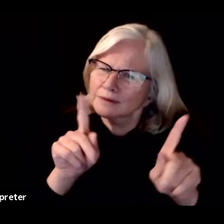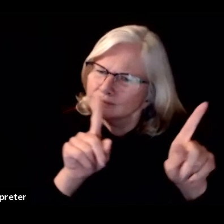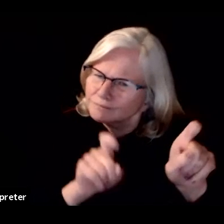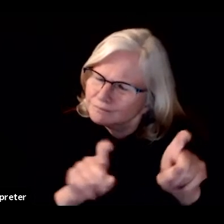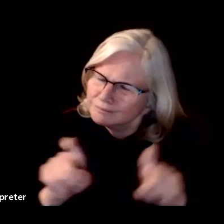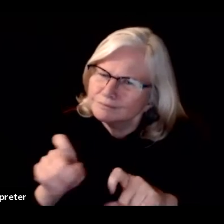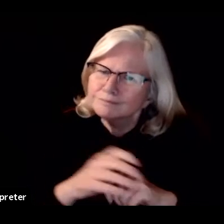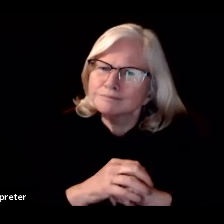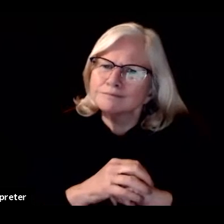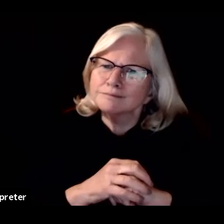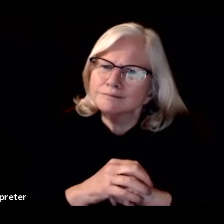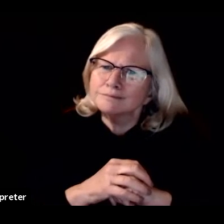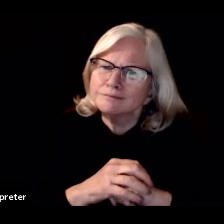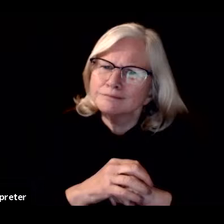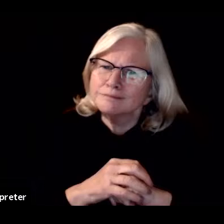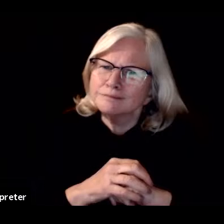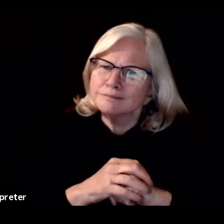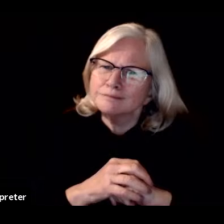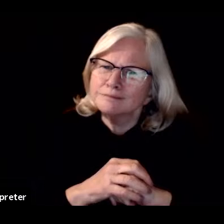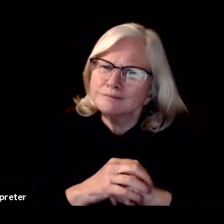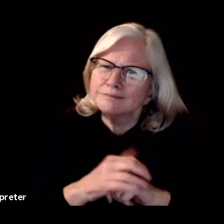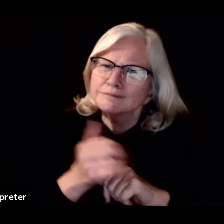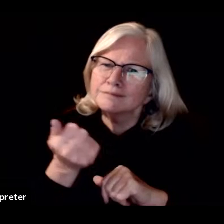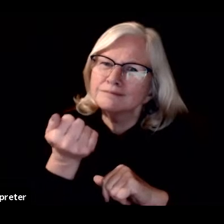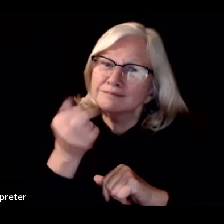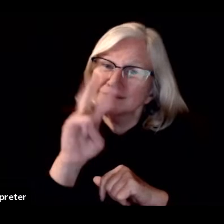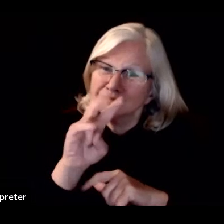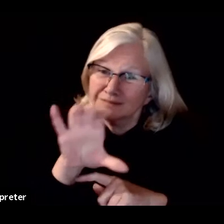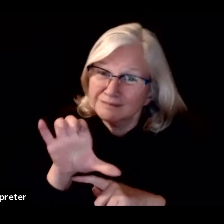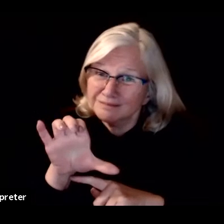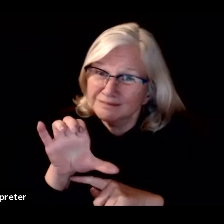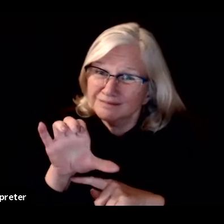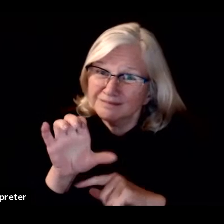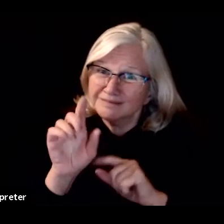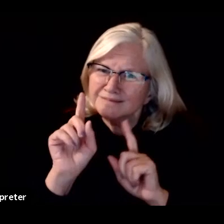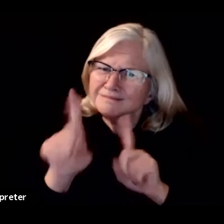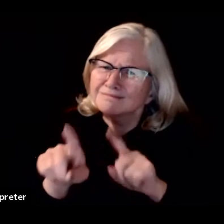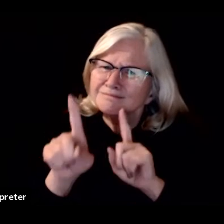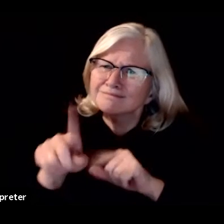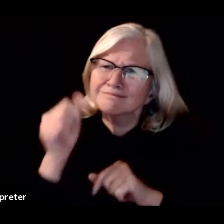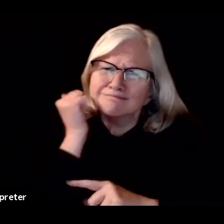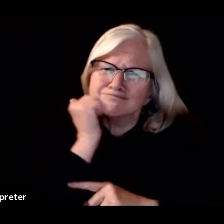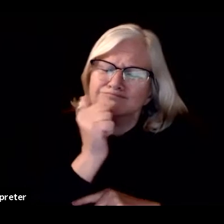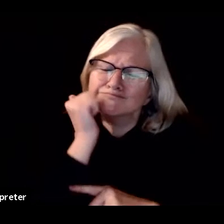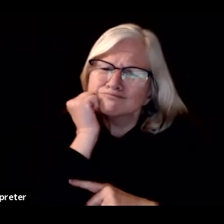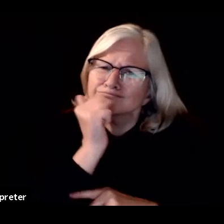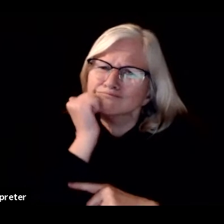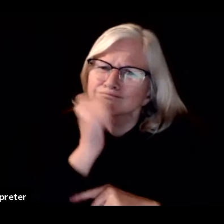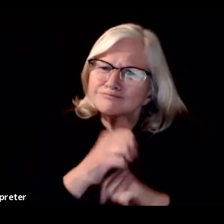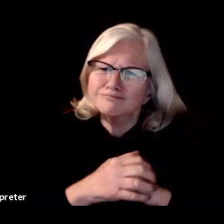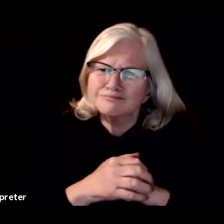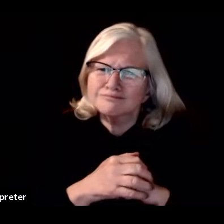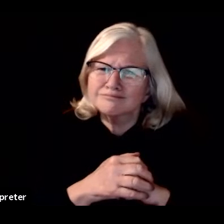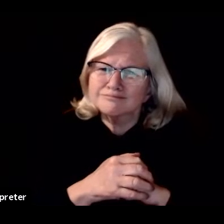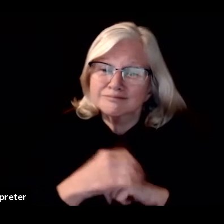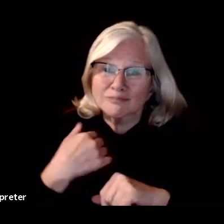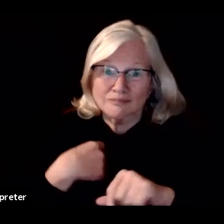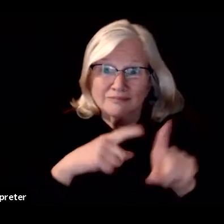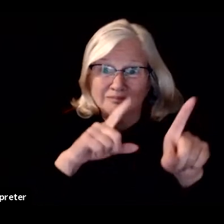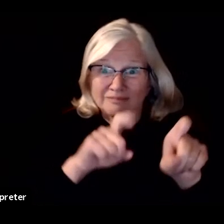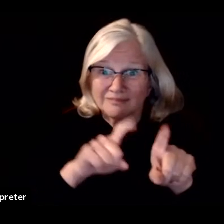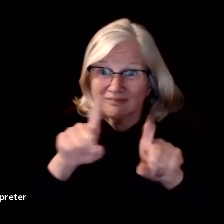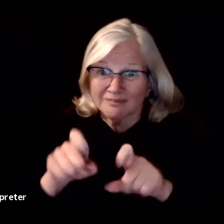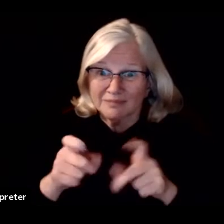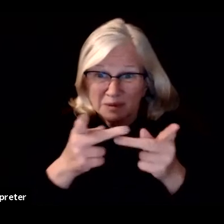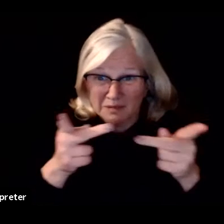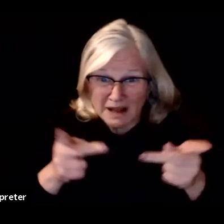Testing and, sadly, test positivity rates at these sites is continuing to grow and is accelerating. It's really pretty